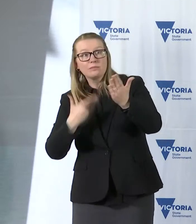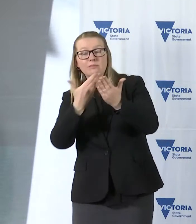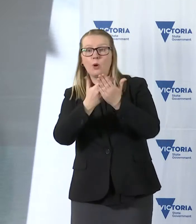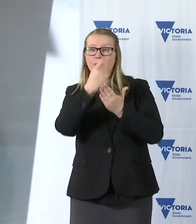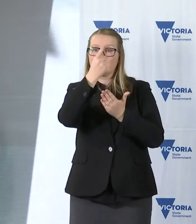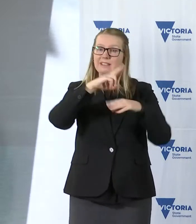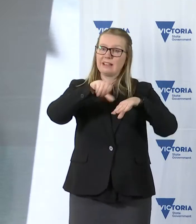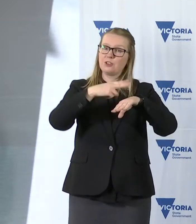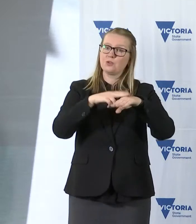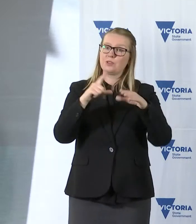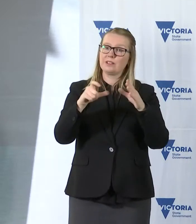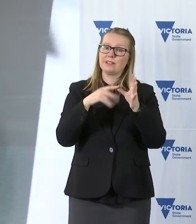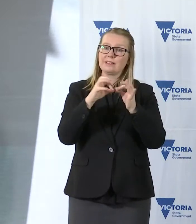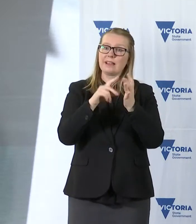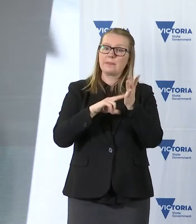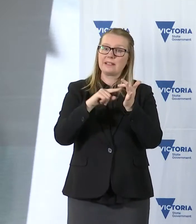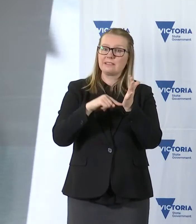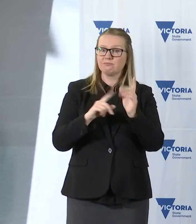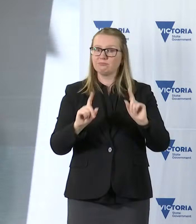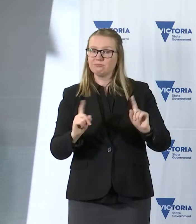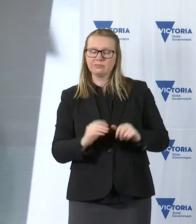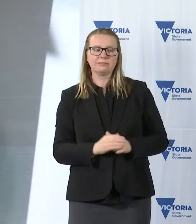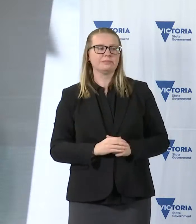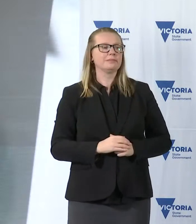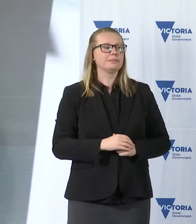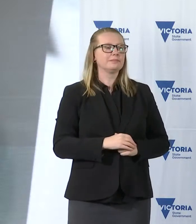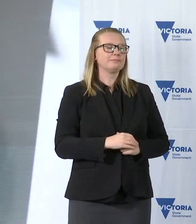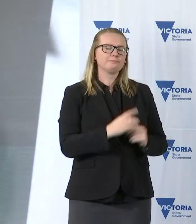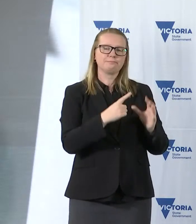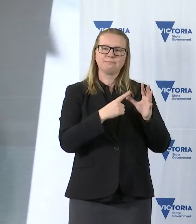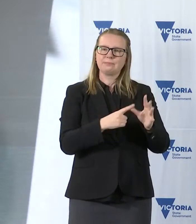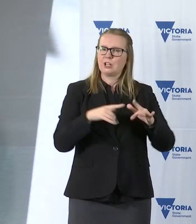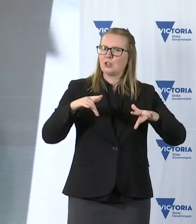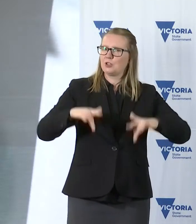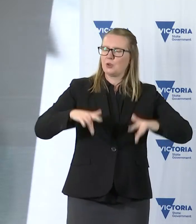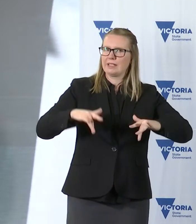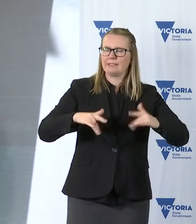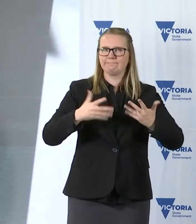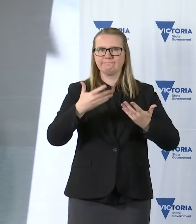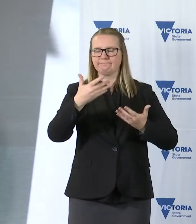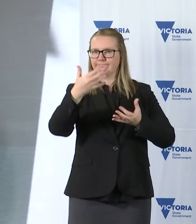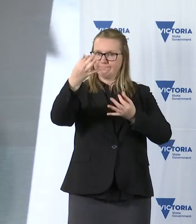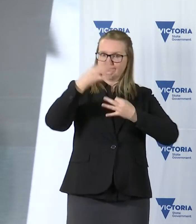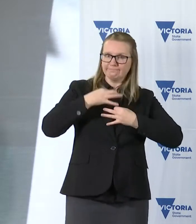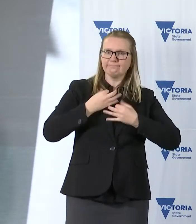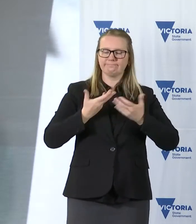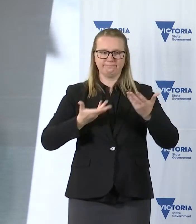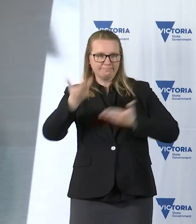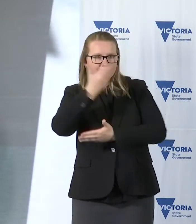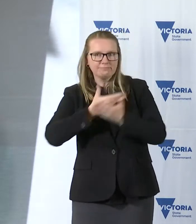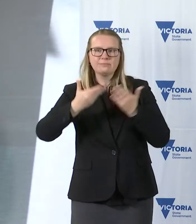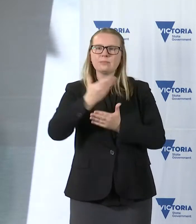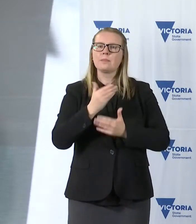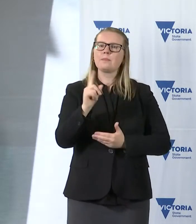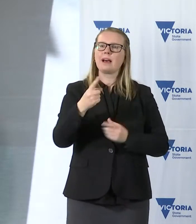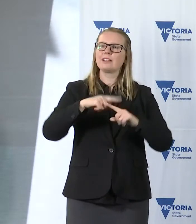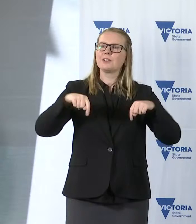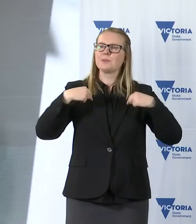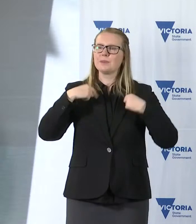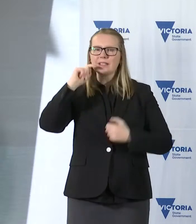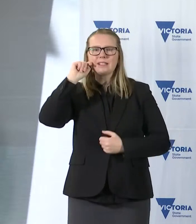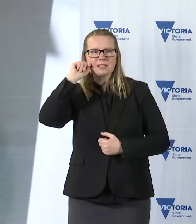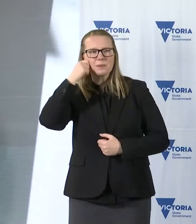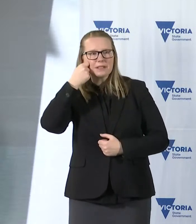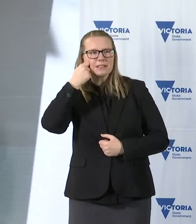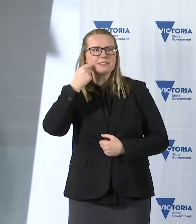and the federal government? Yeah, I think so. We haven't had that request from National Cabinet. It would be a combination of my colleagues